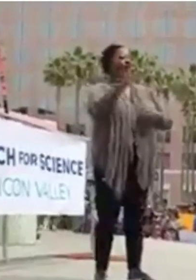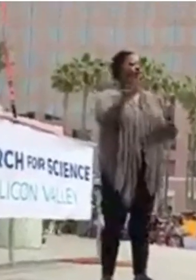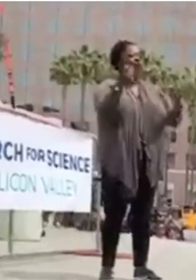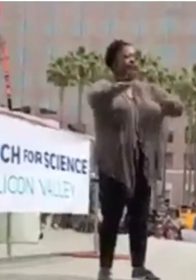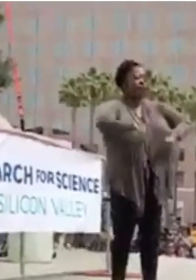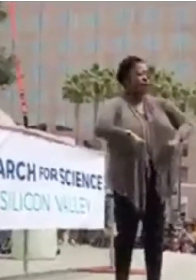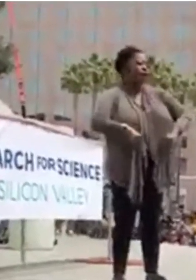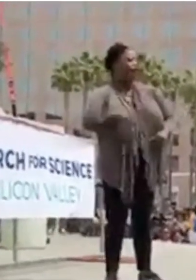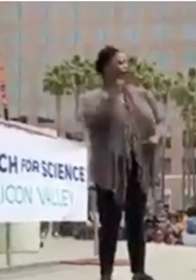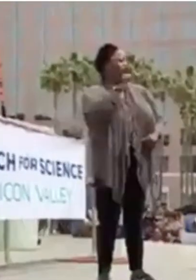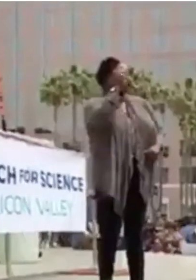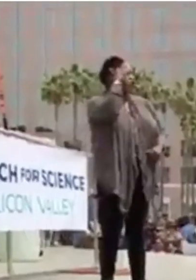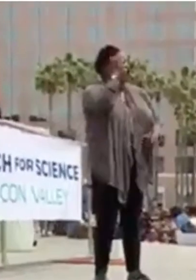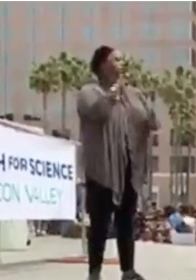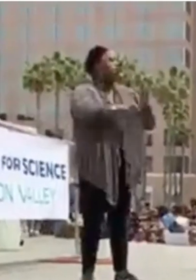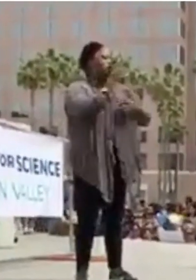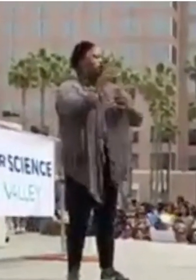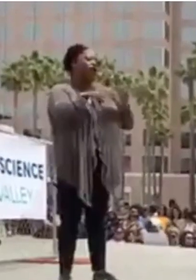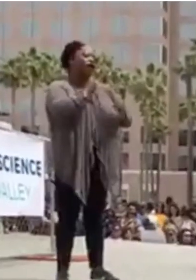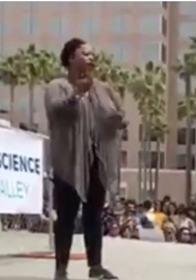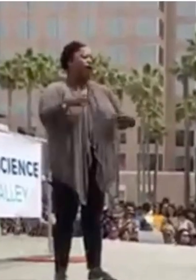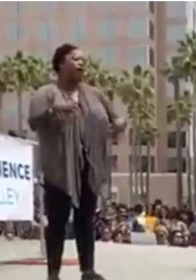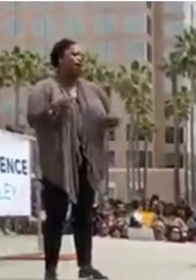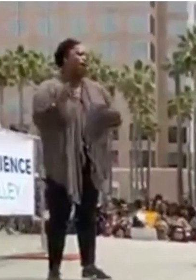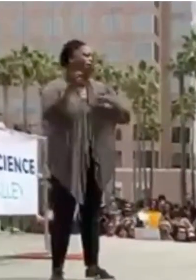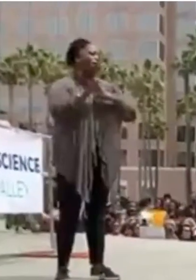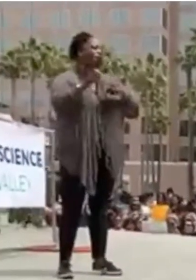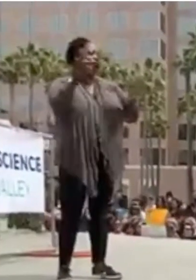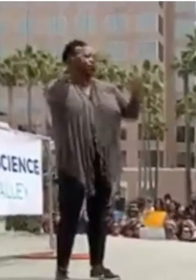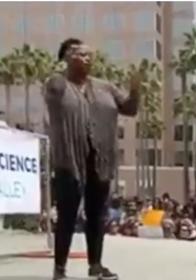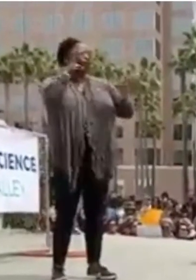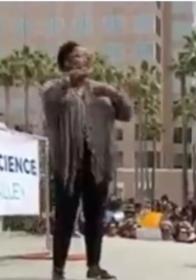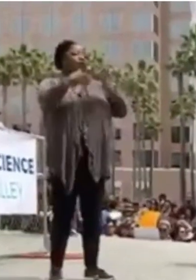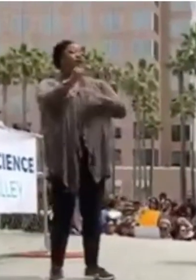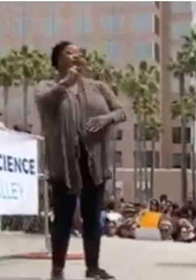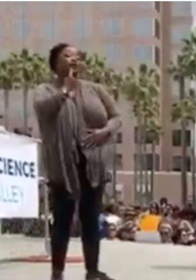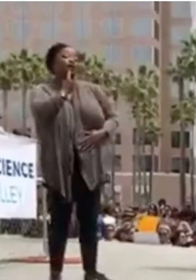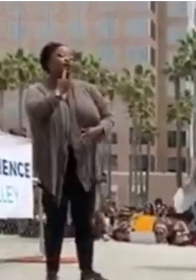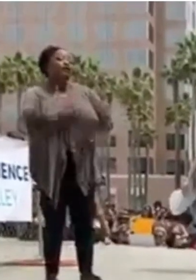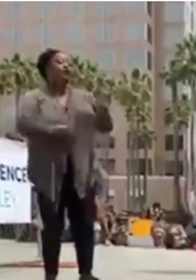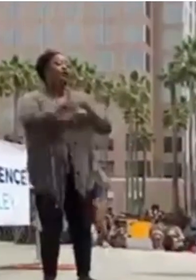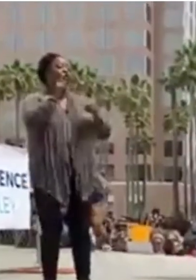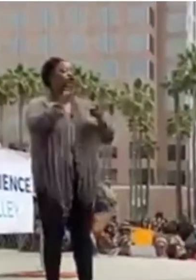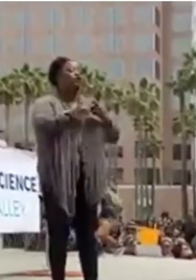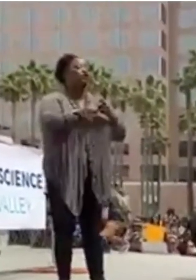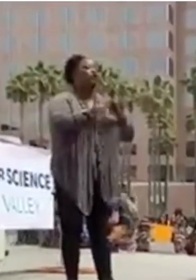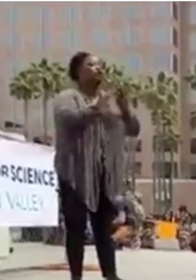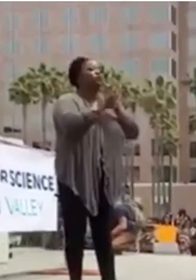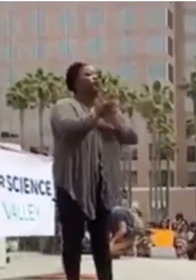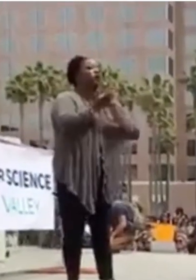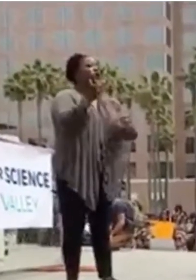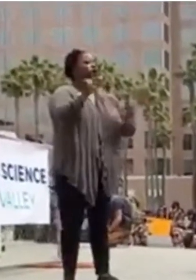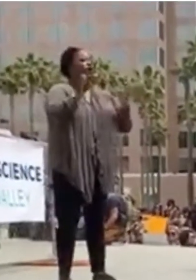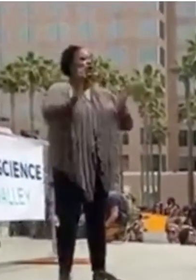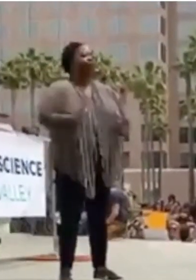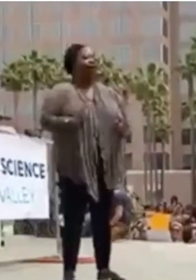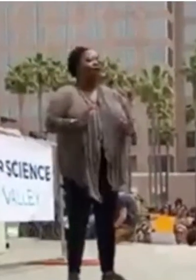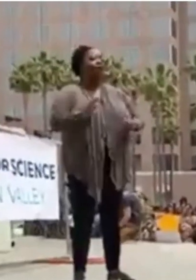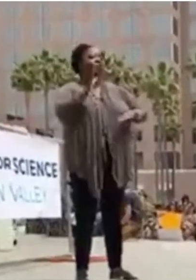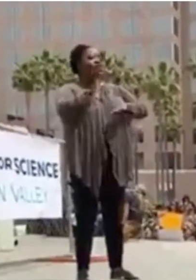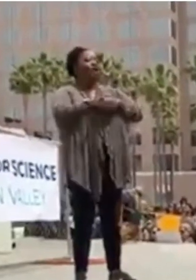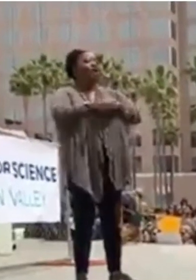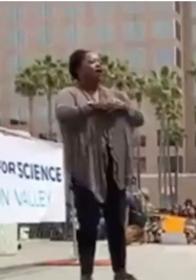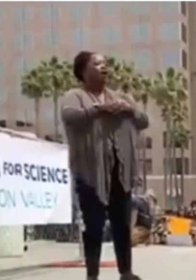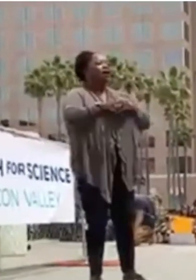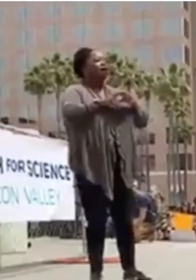So, you know, she knows what she's talking about. But in all seriousness, in addition to being an actress on a little show you